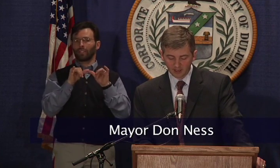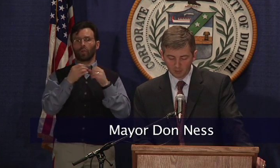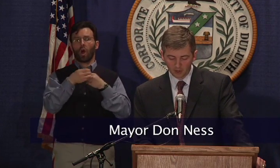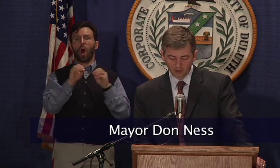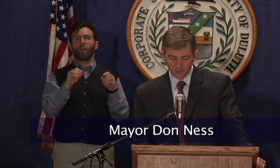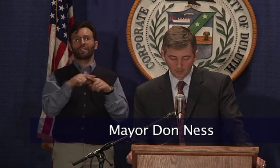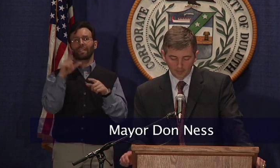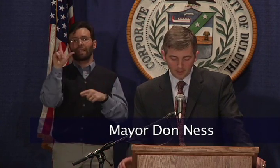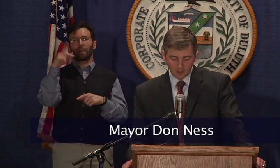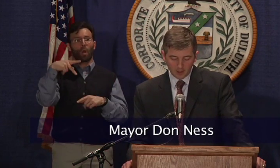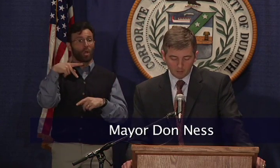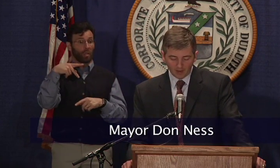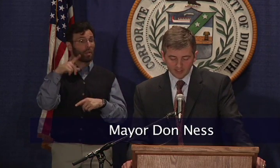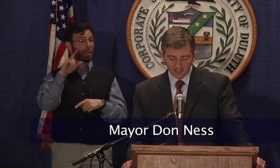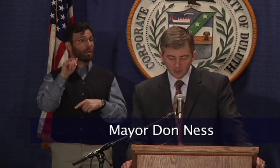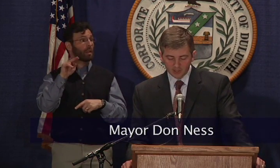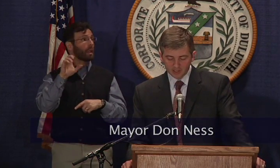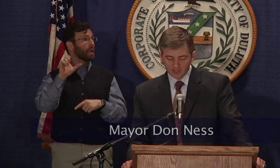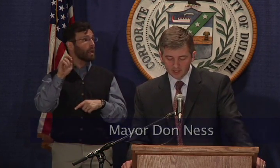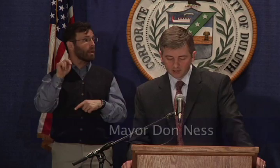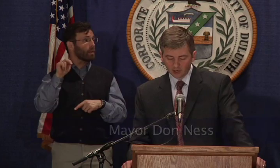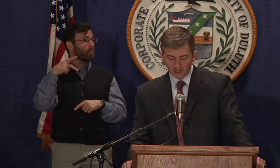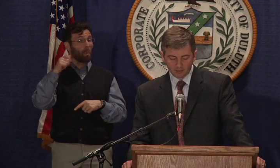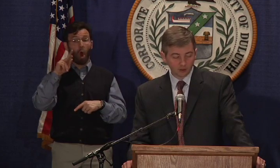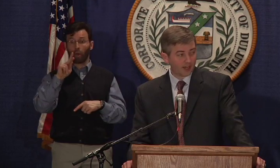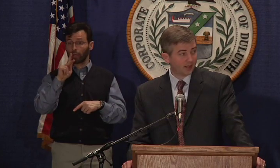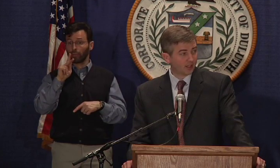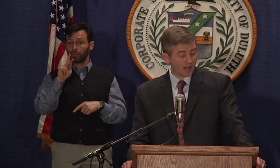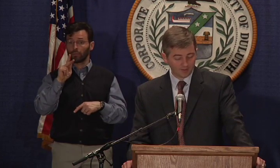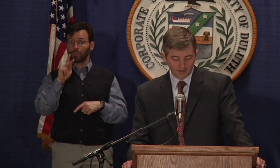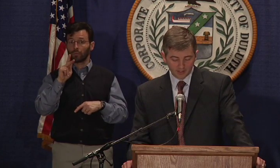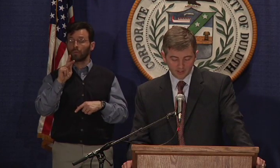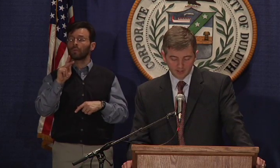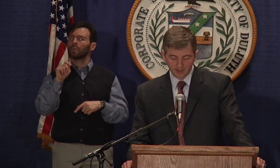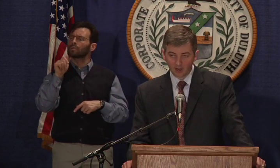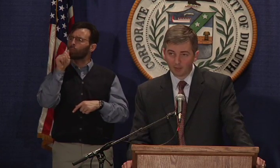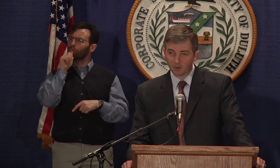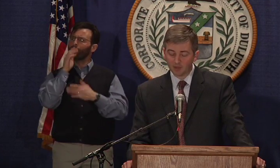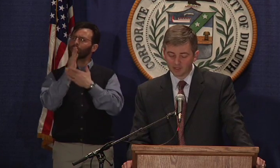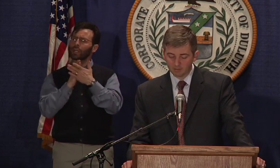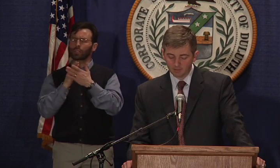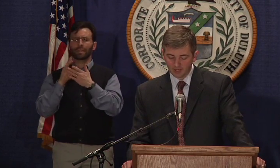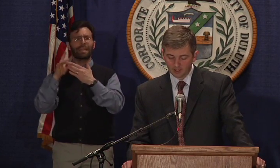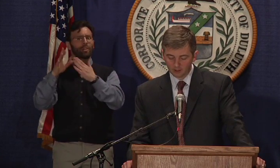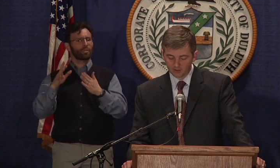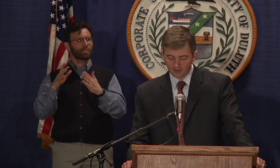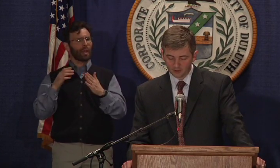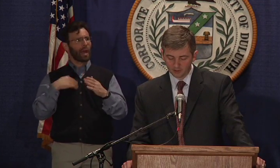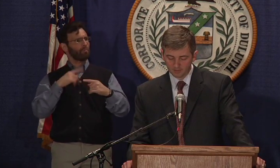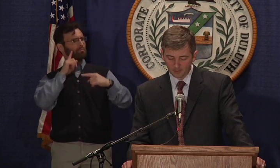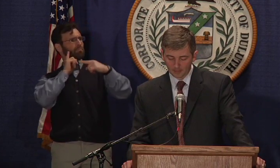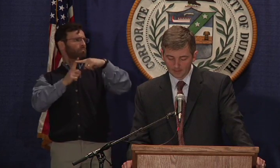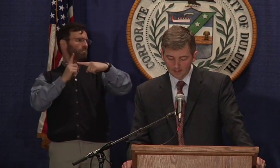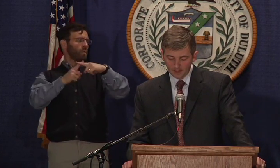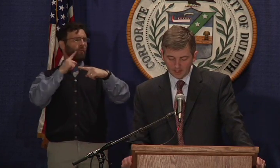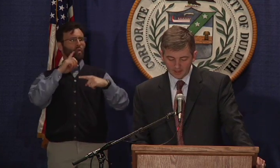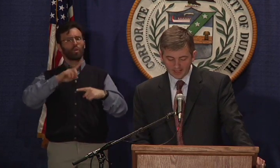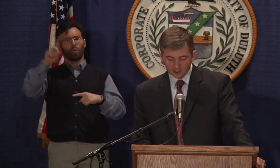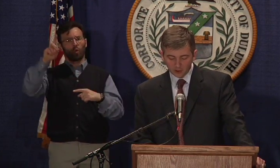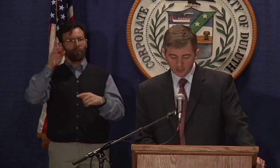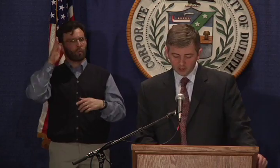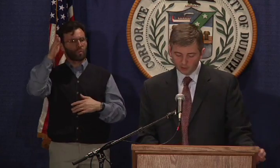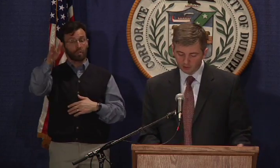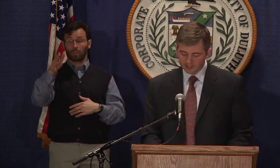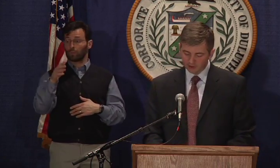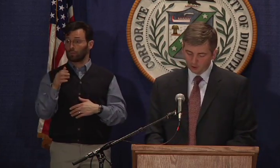in Lincoln Park. Private sector business leaders are demonstrating their confidence, their optimism in Duluth's future. In the